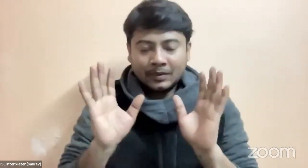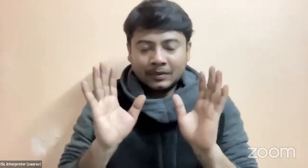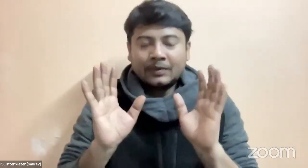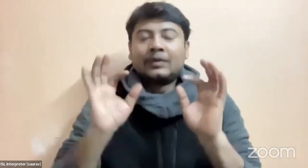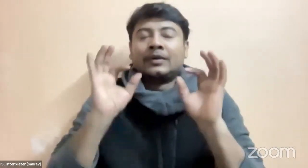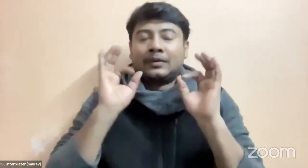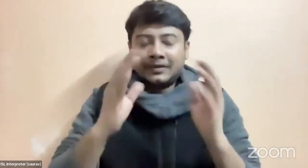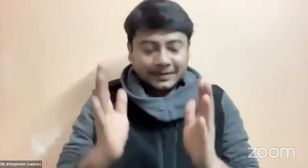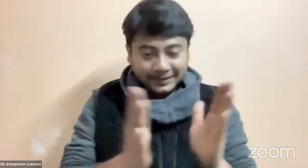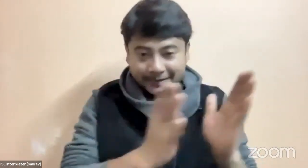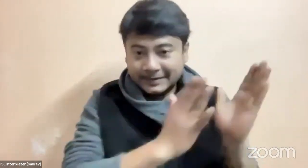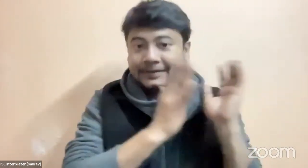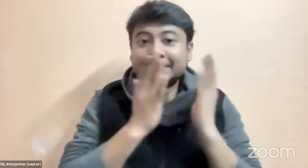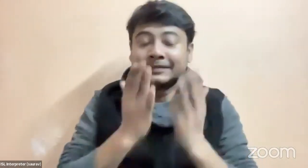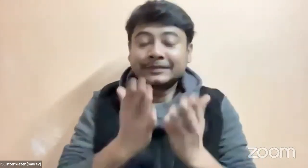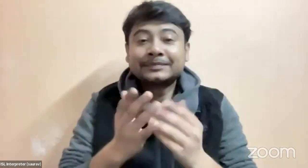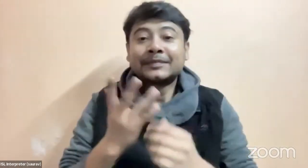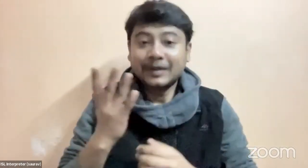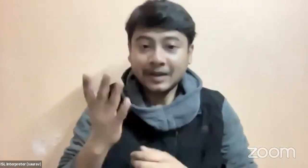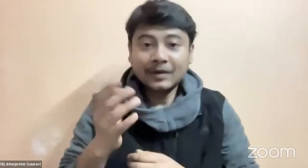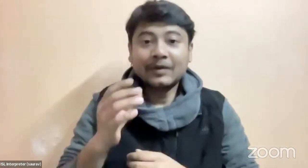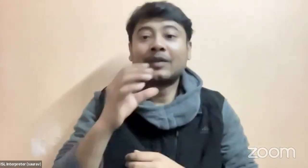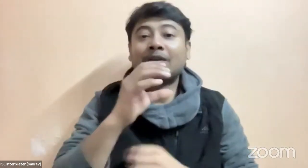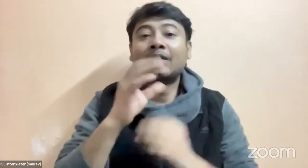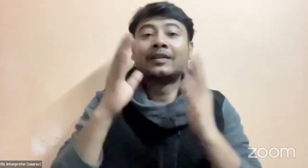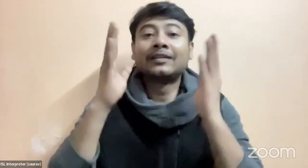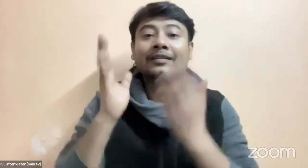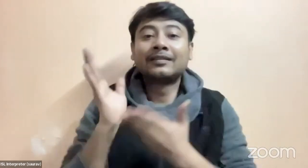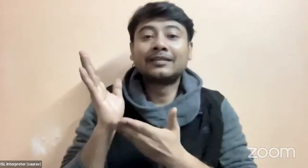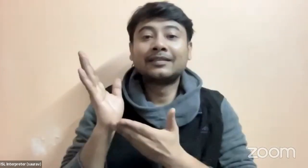And everyone is coming to take part in Krishna's Leela.